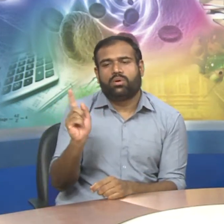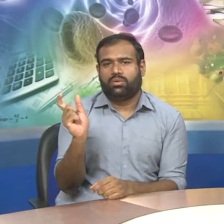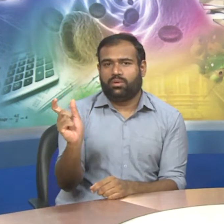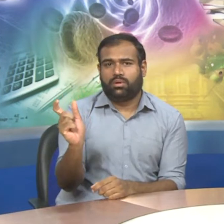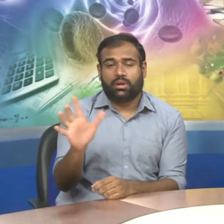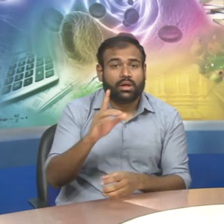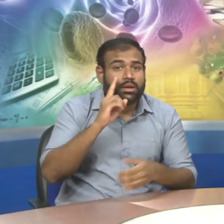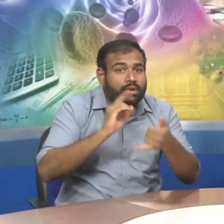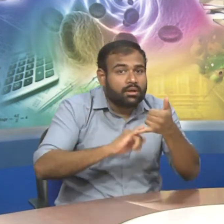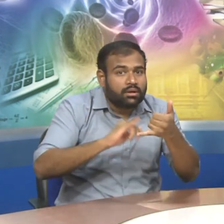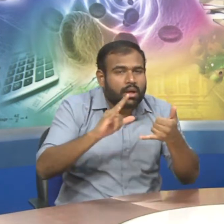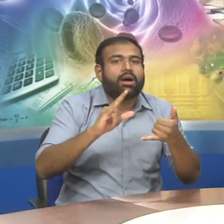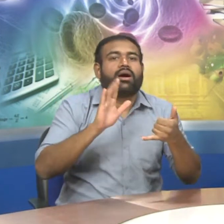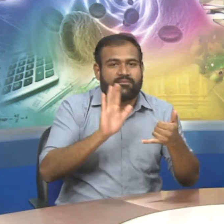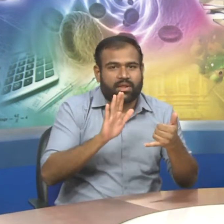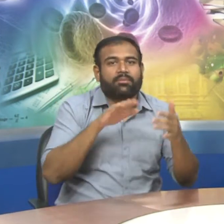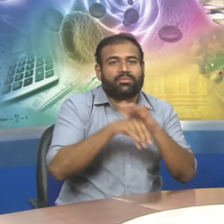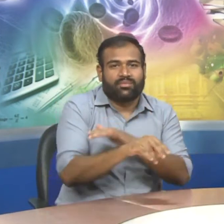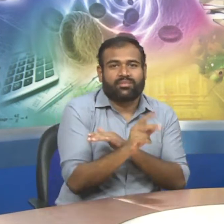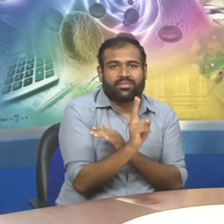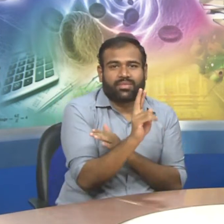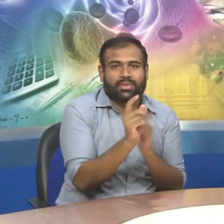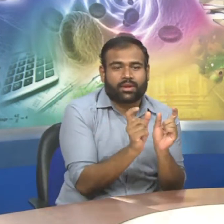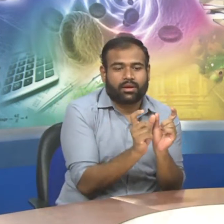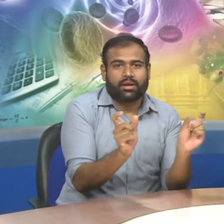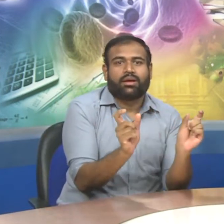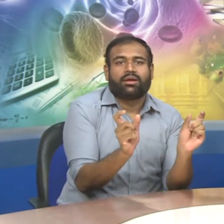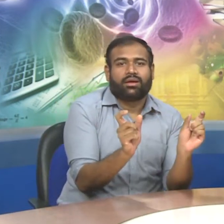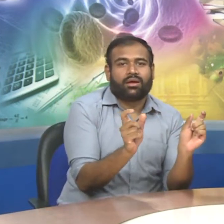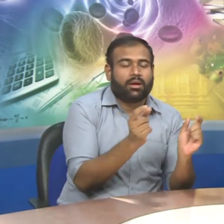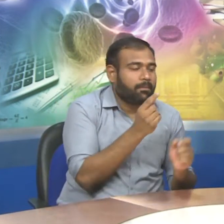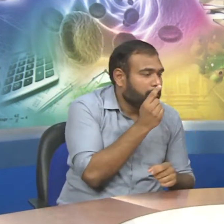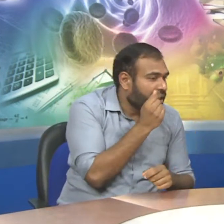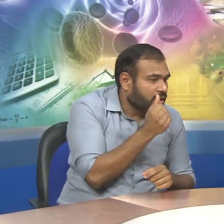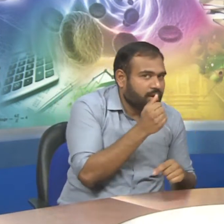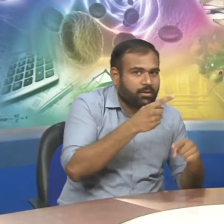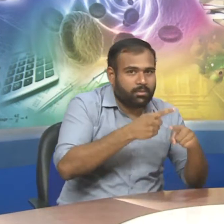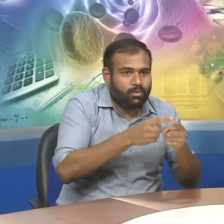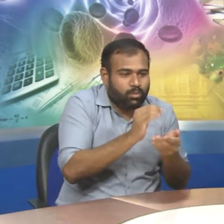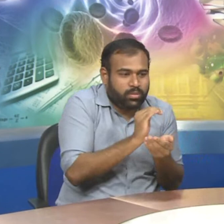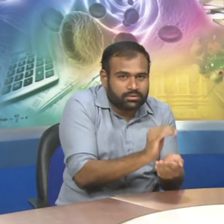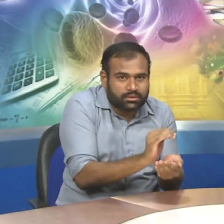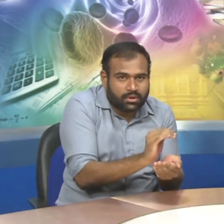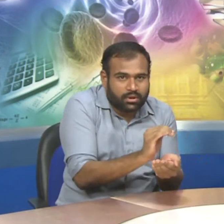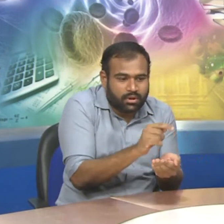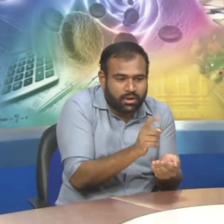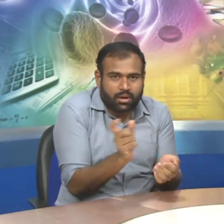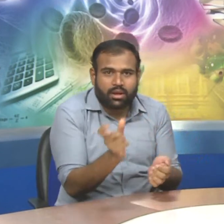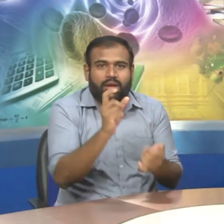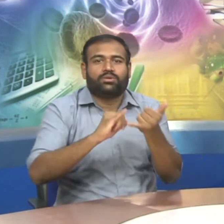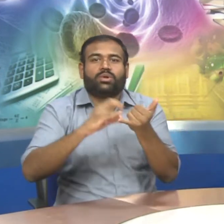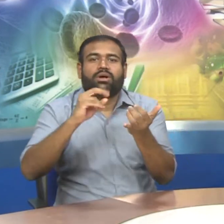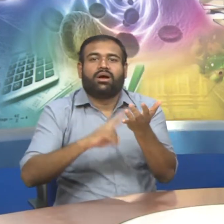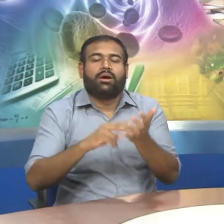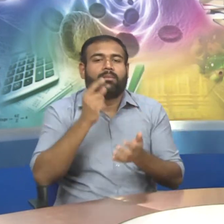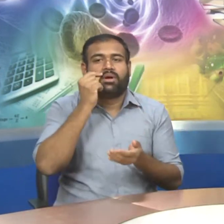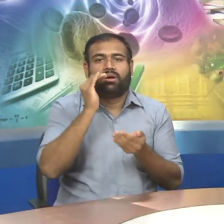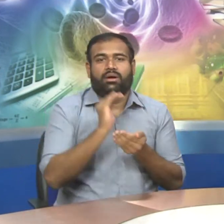So you have to understand this important uniqueness of